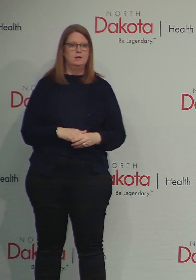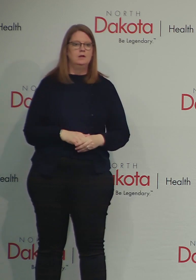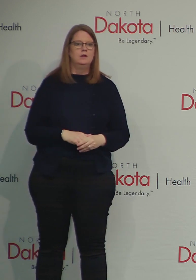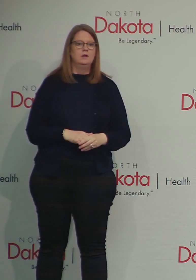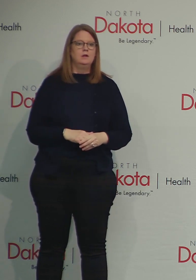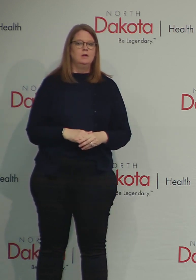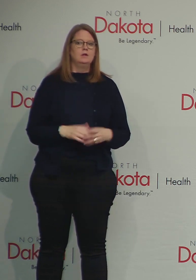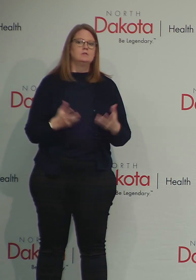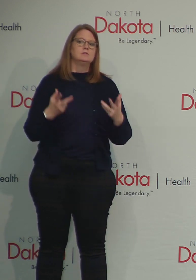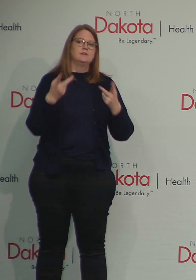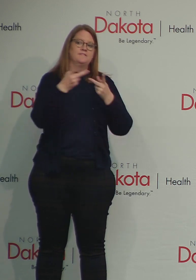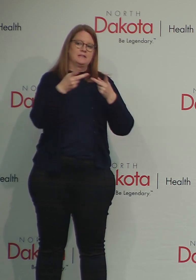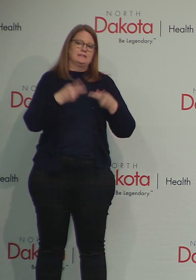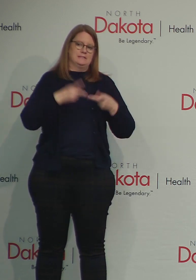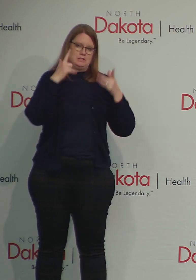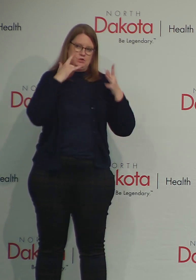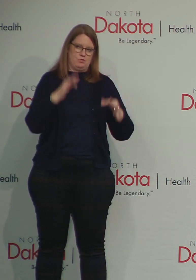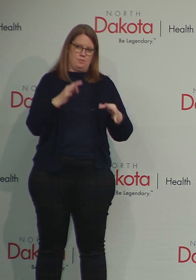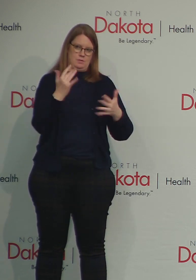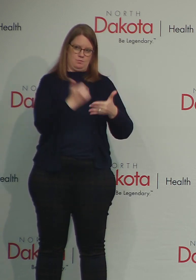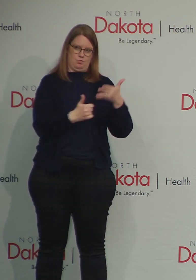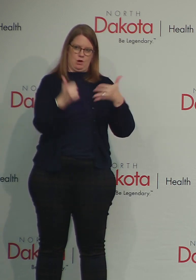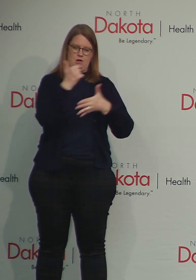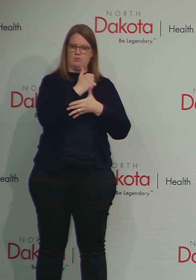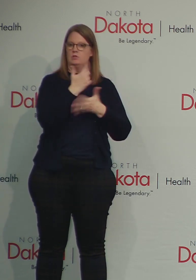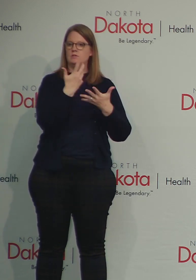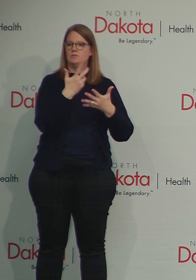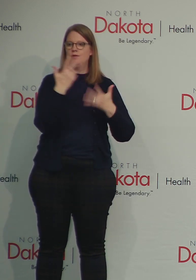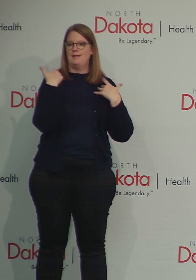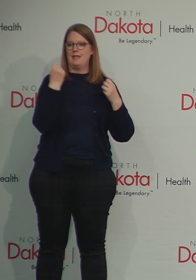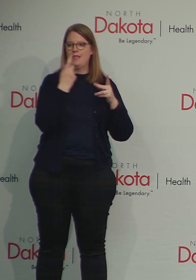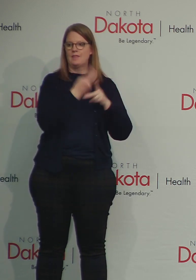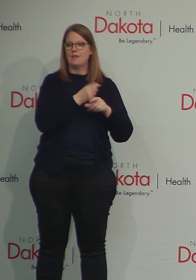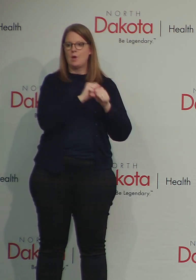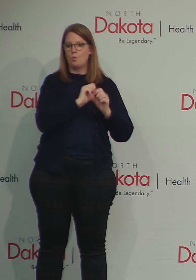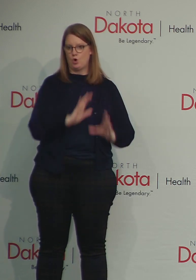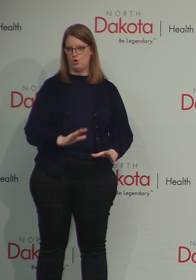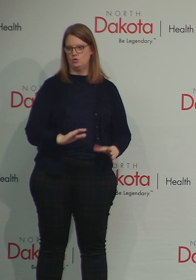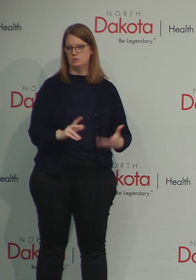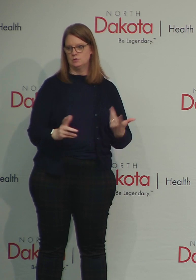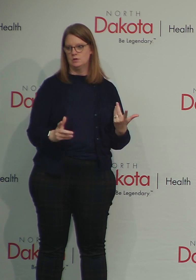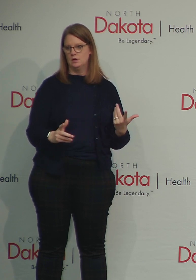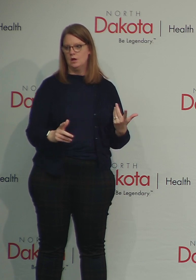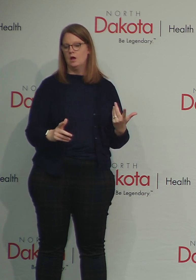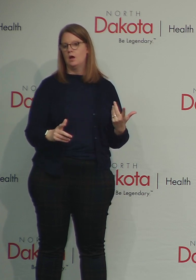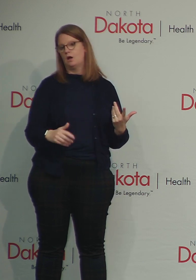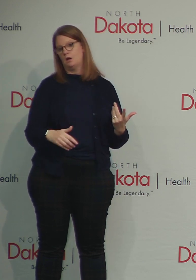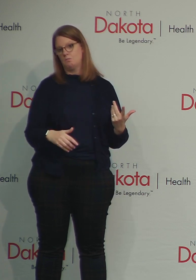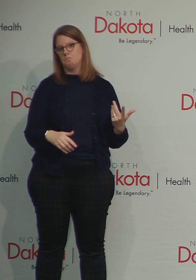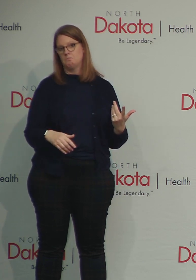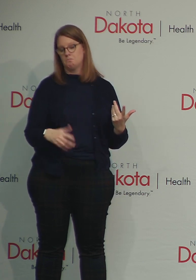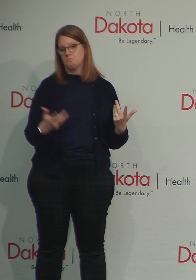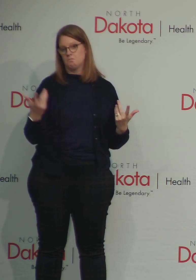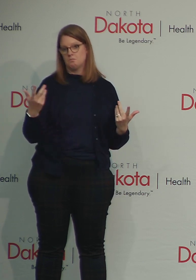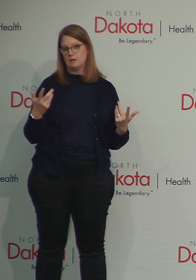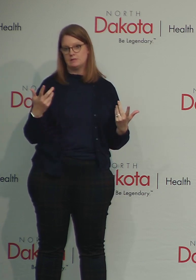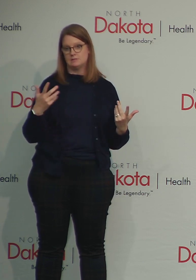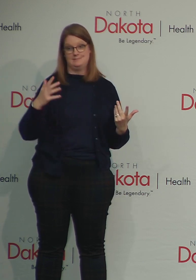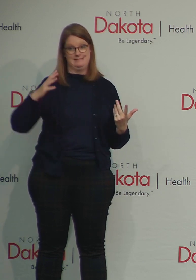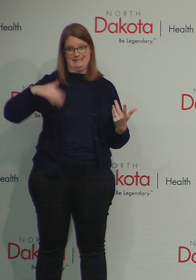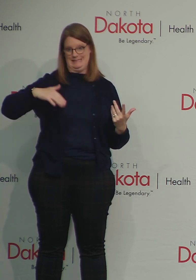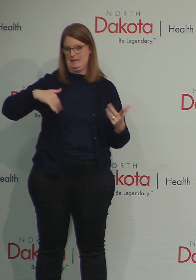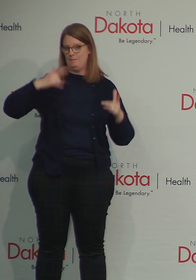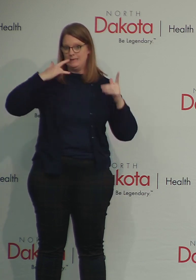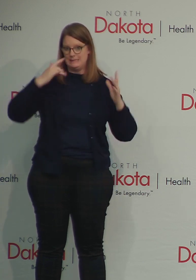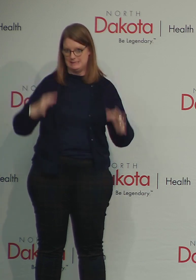can determine their priorities for healthcare workers who will be vaccinated. It's likely, although it hasn't been officially